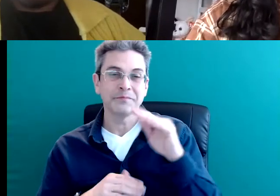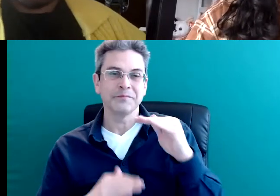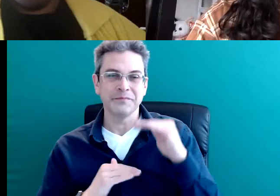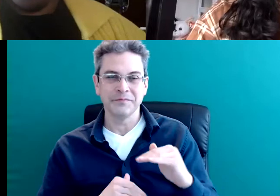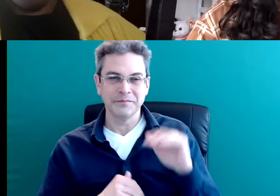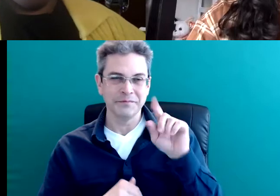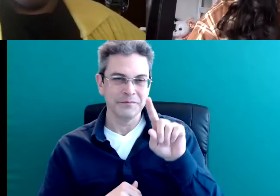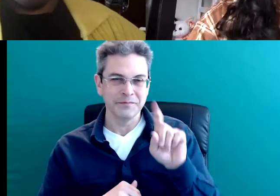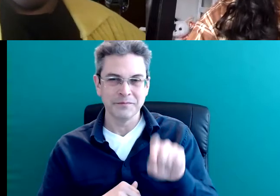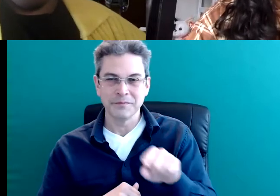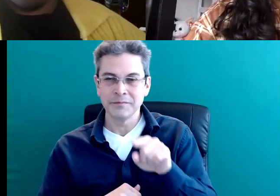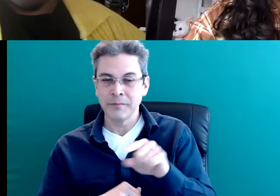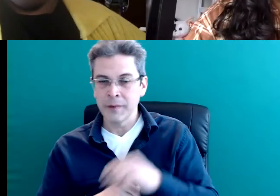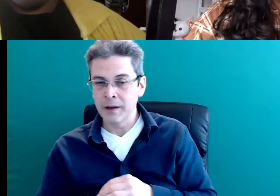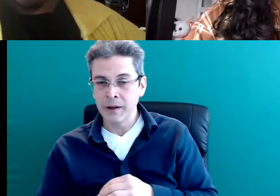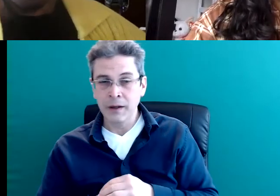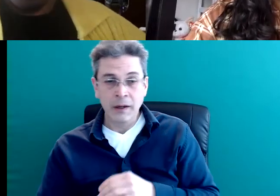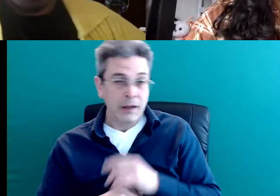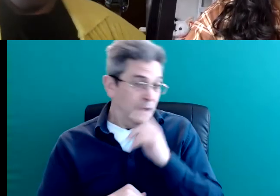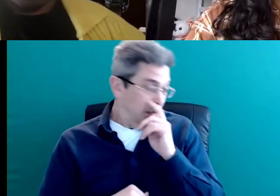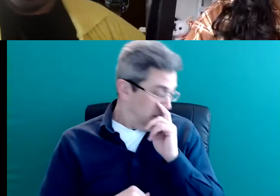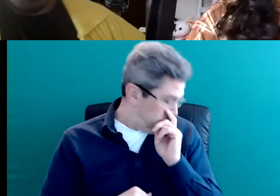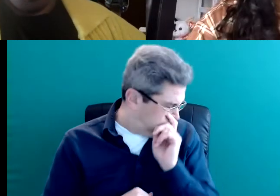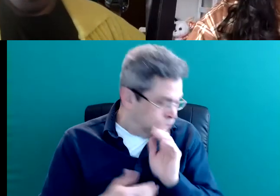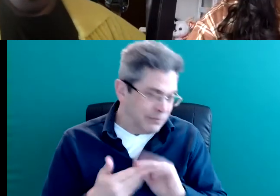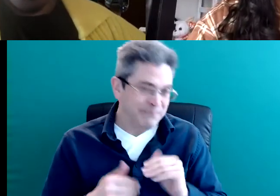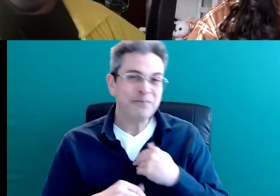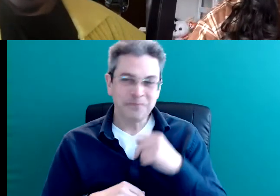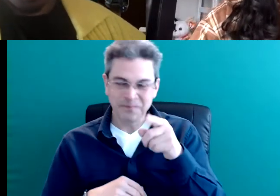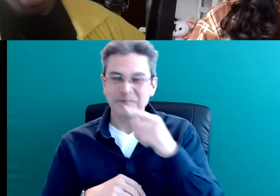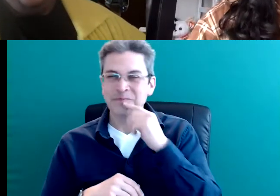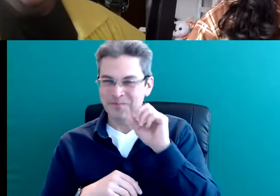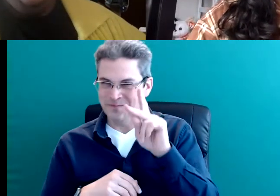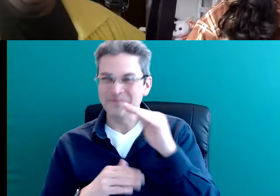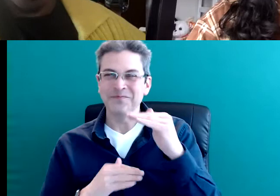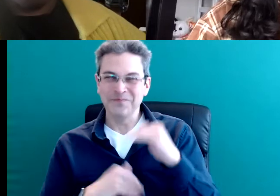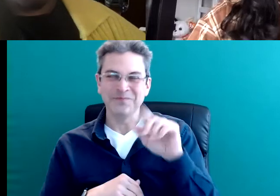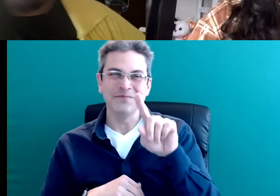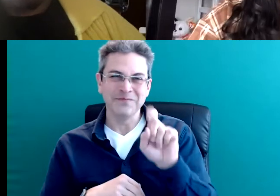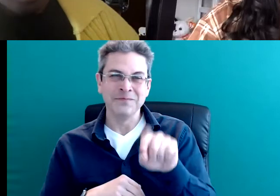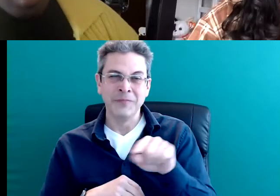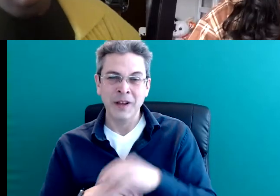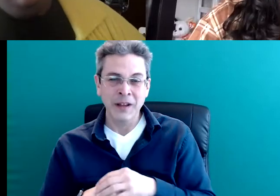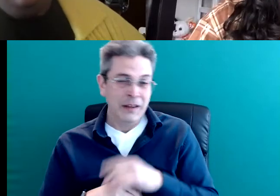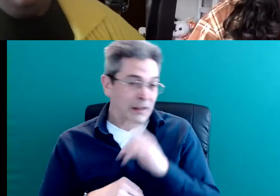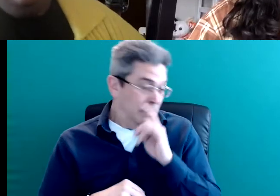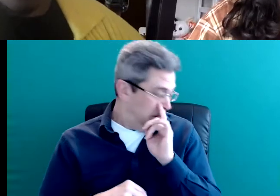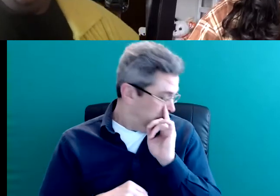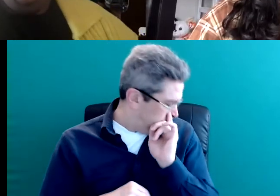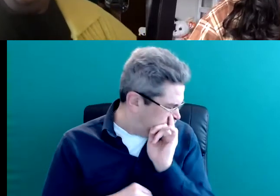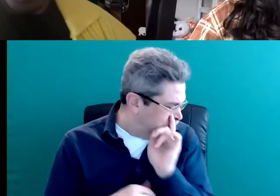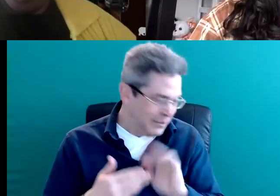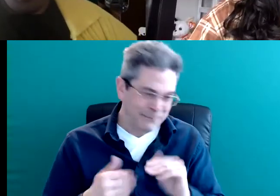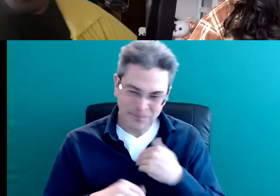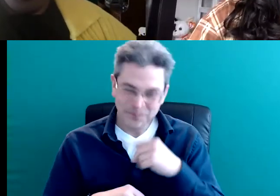This one is from, go ahead. No, I said, okay, no worries. Okay. This one is from the audience. How